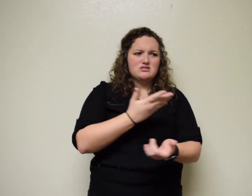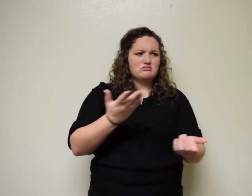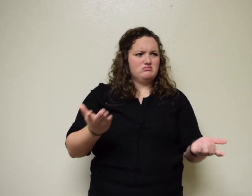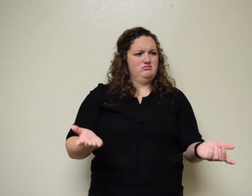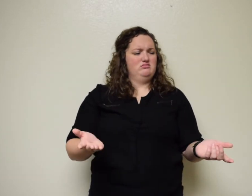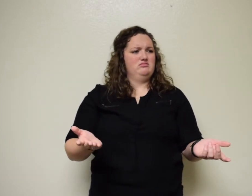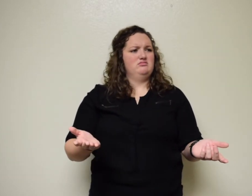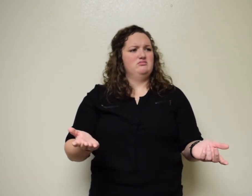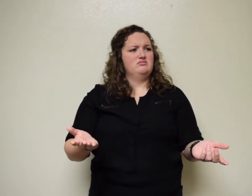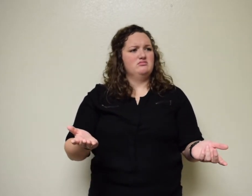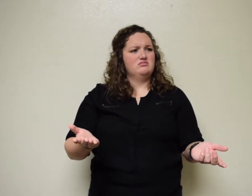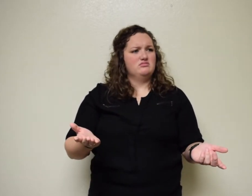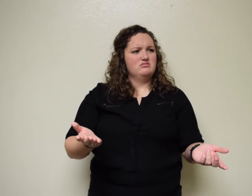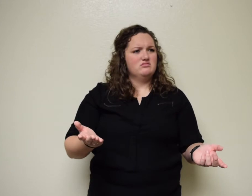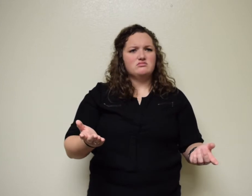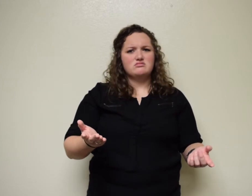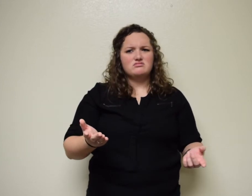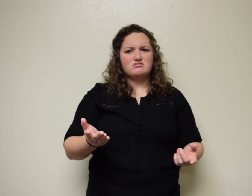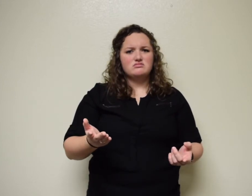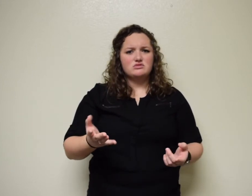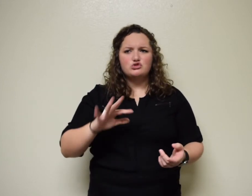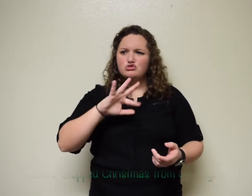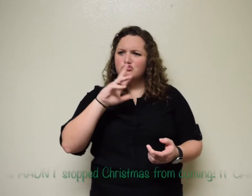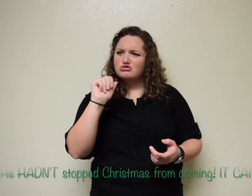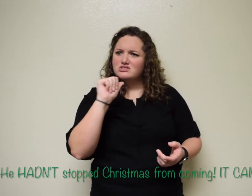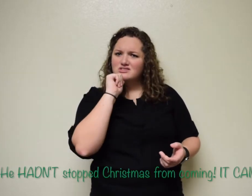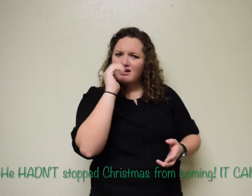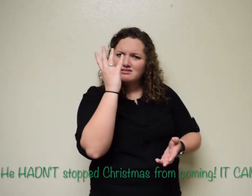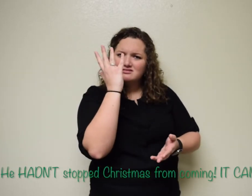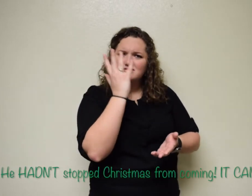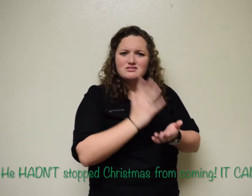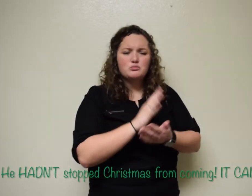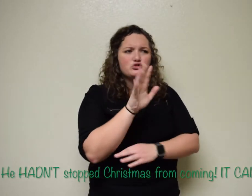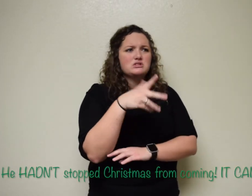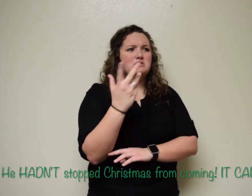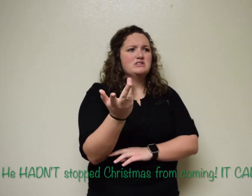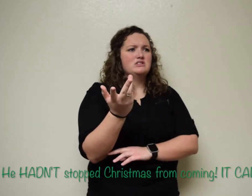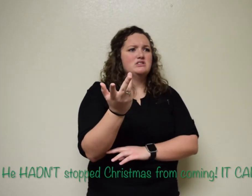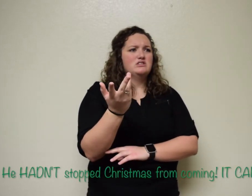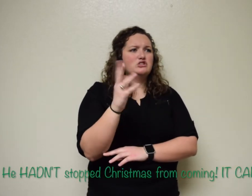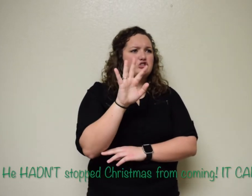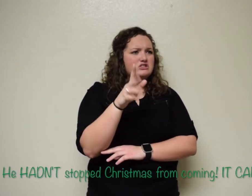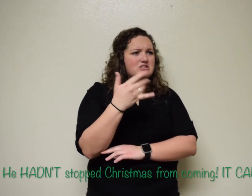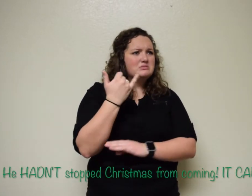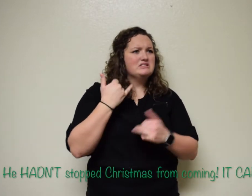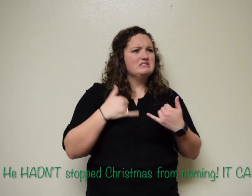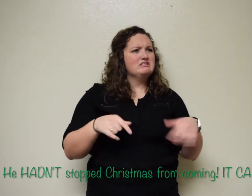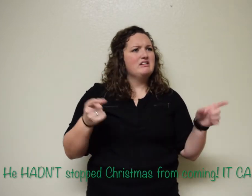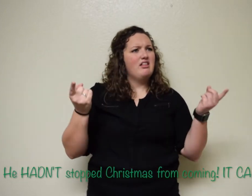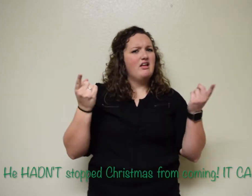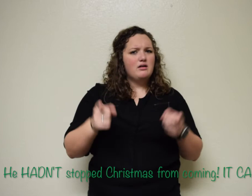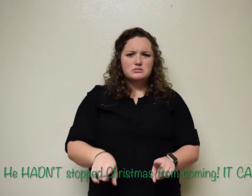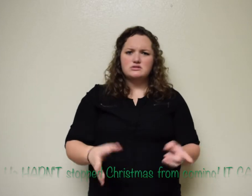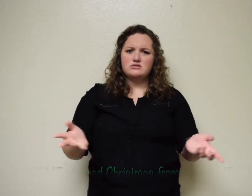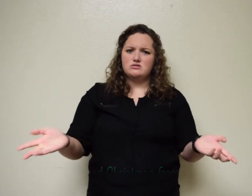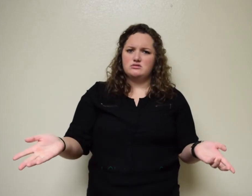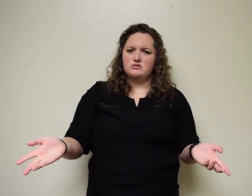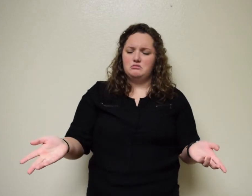he hadn't stopped Christmas from coming it came somehow or other it came just the same